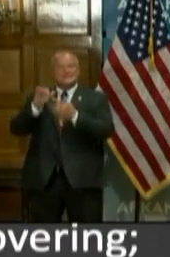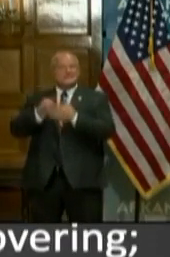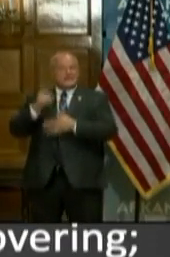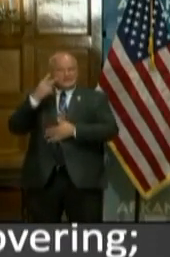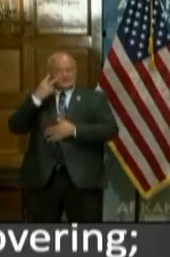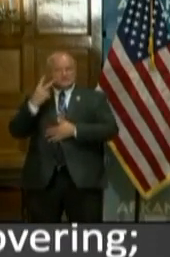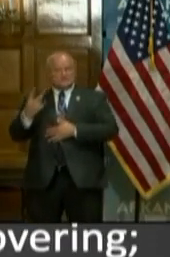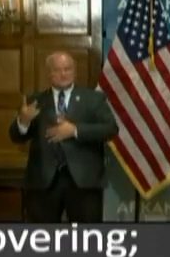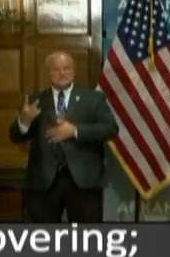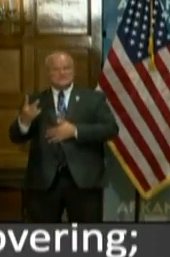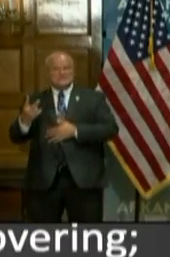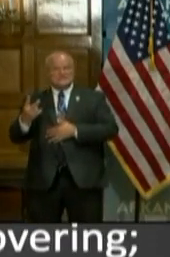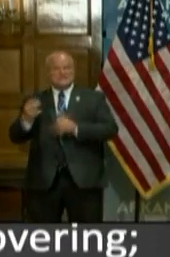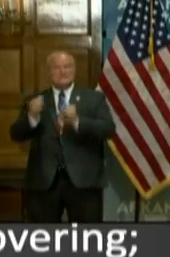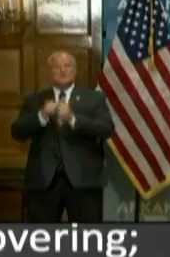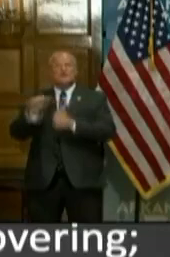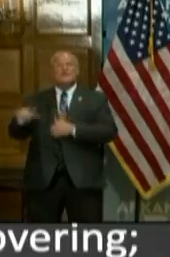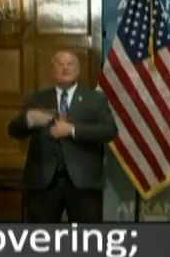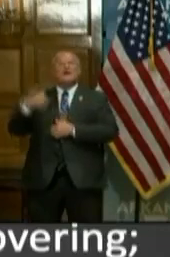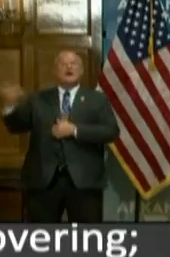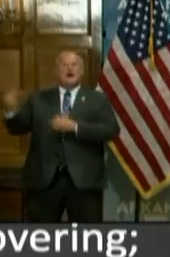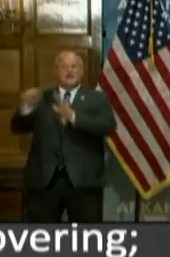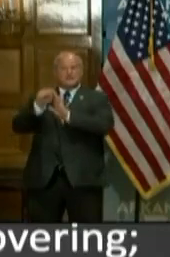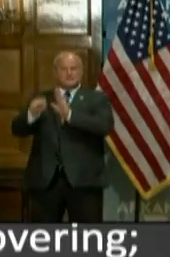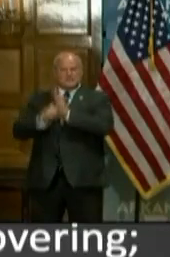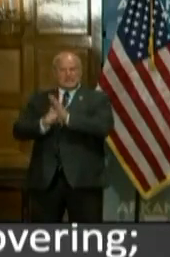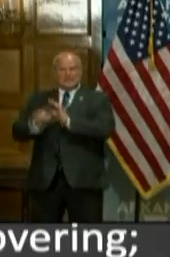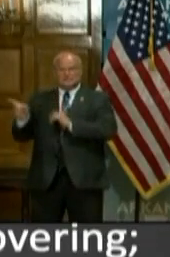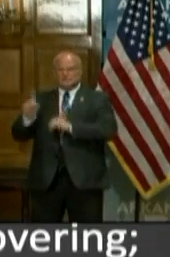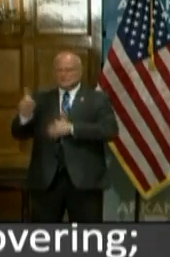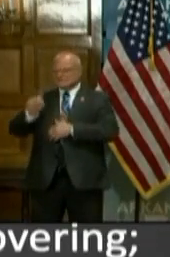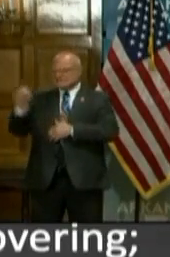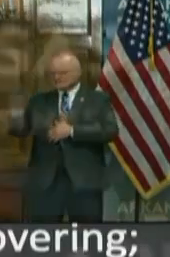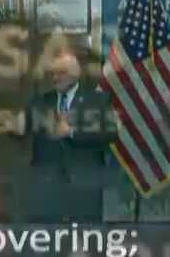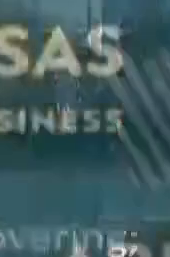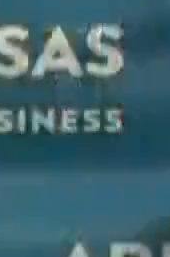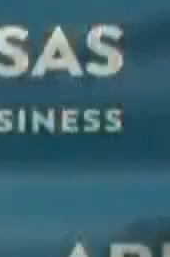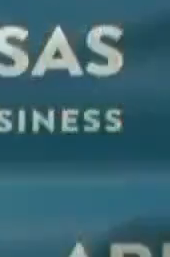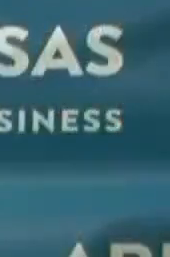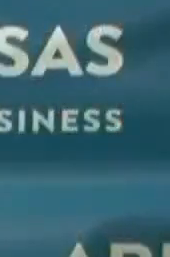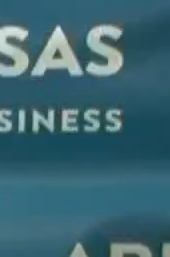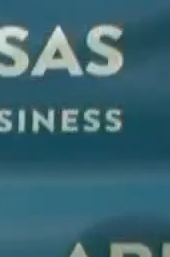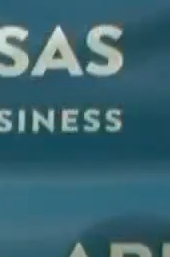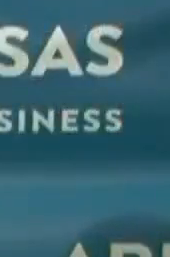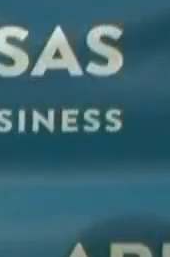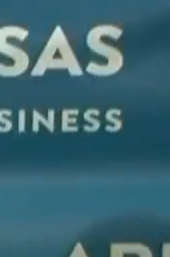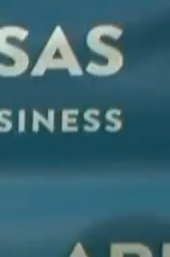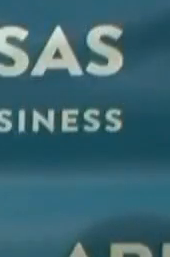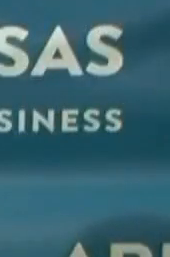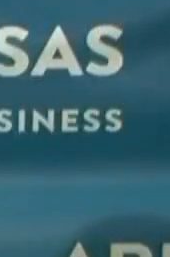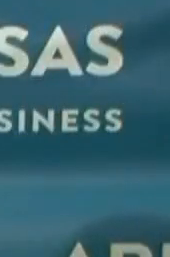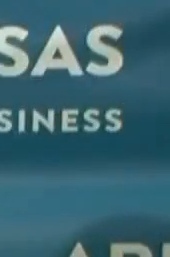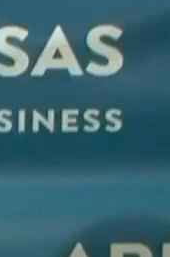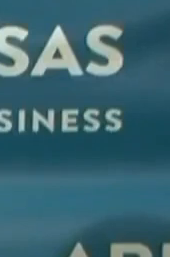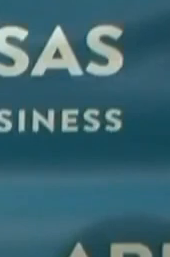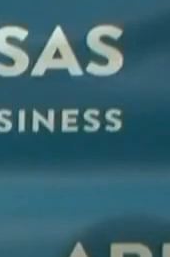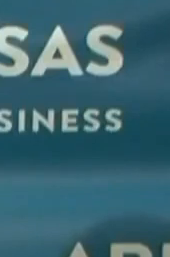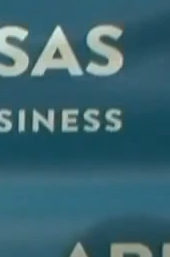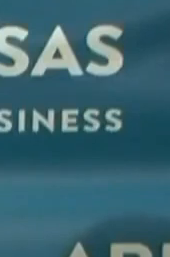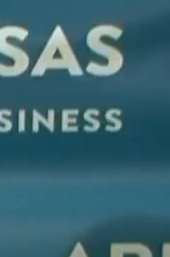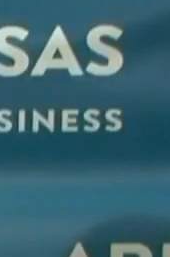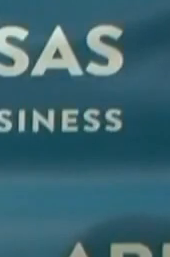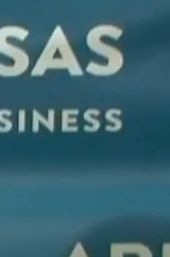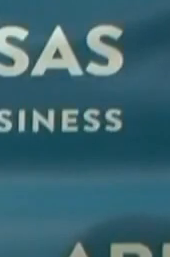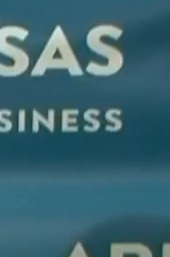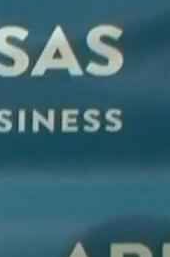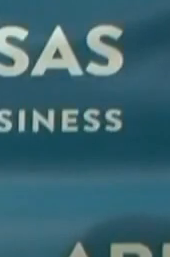you've seen in other states, whether it's Texas or whether it is Alabama most recently. If you go to the